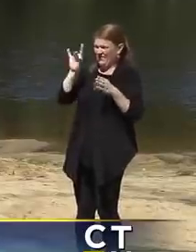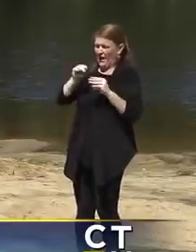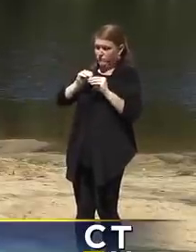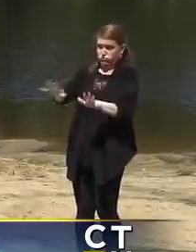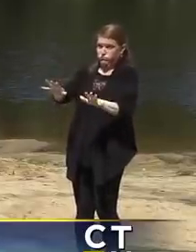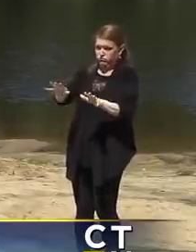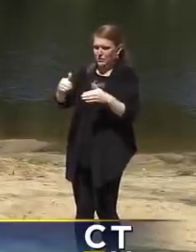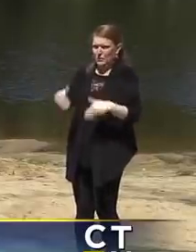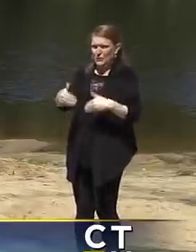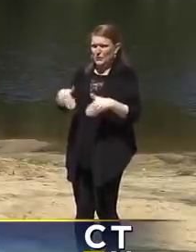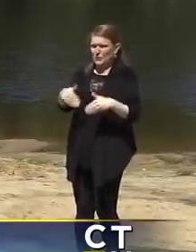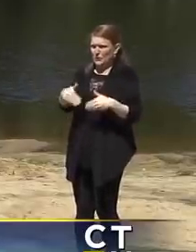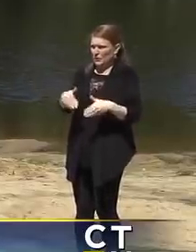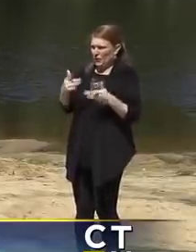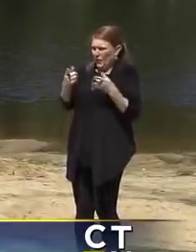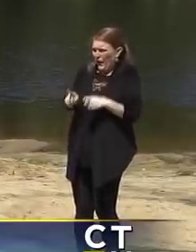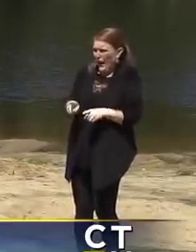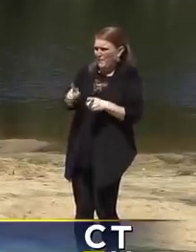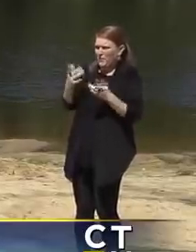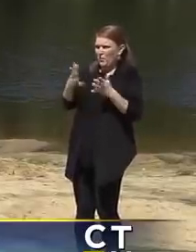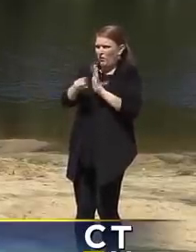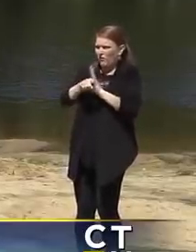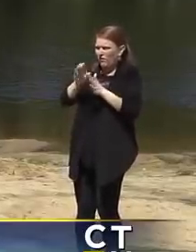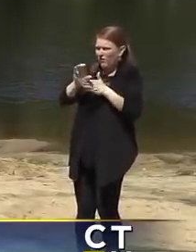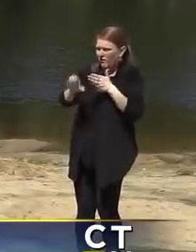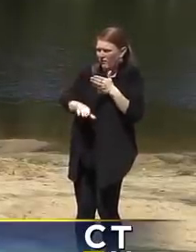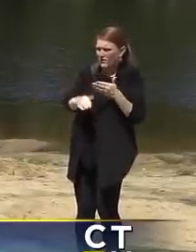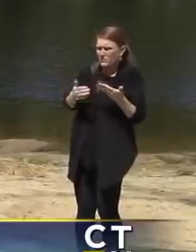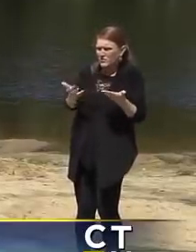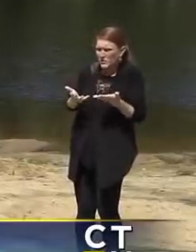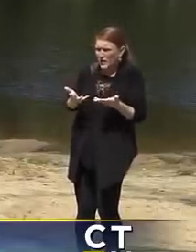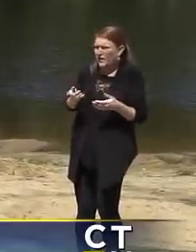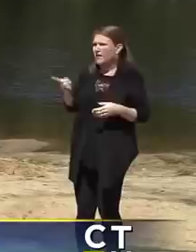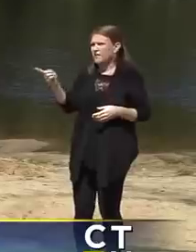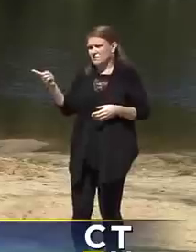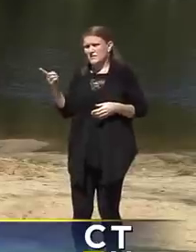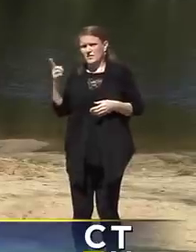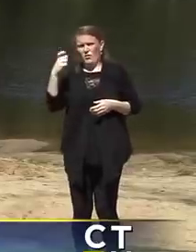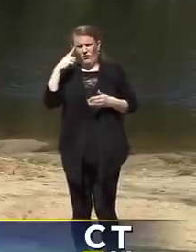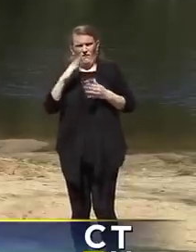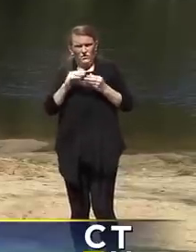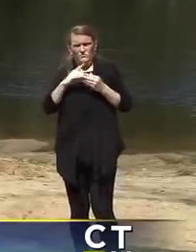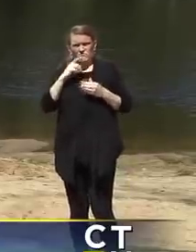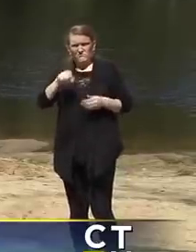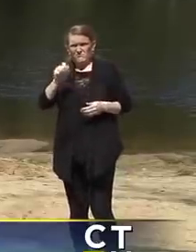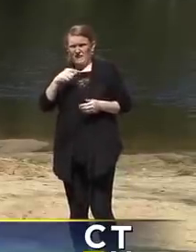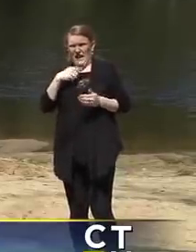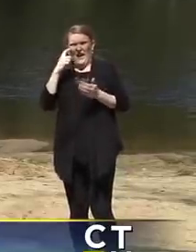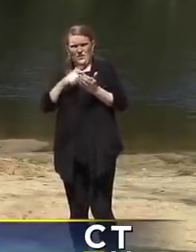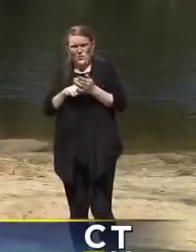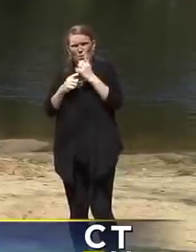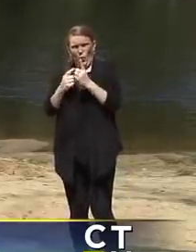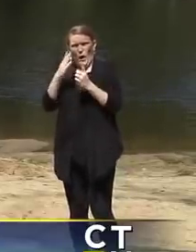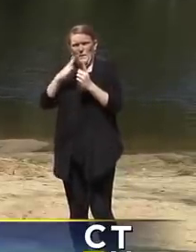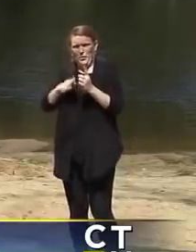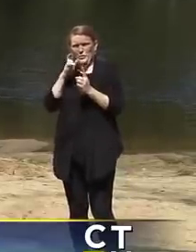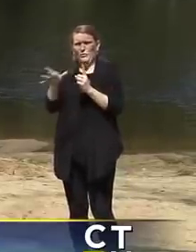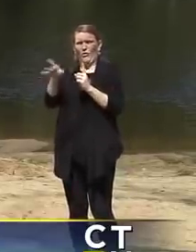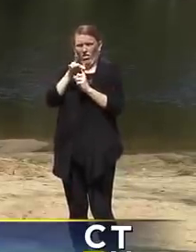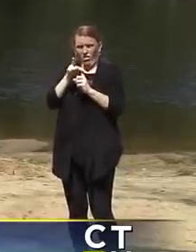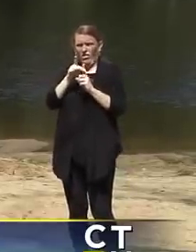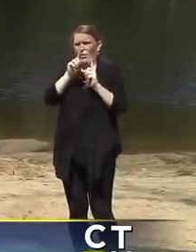Yeah, I saw how that one super spreader in South Korea goes to a number of nightclubs, a few nightclubs, and what was it? Well over